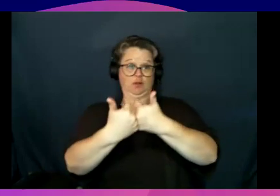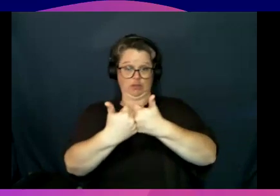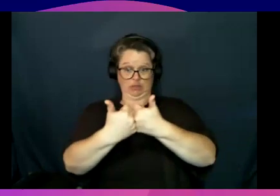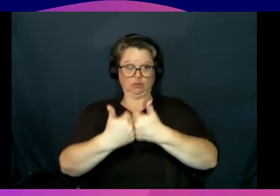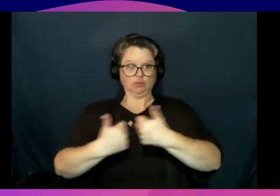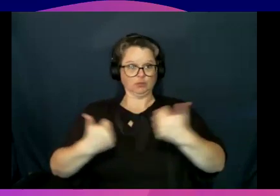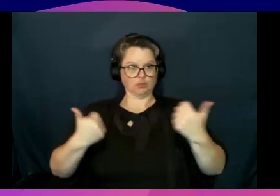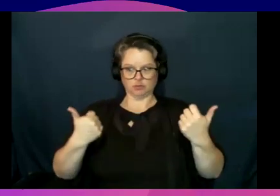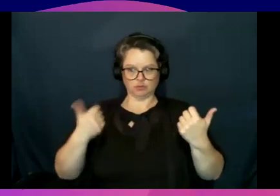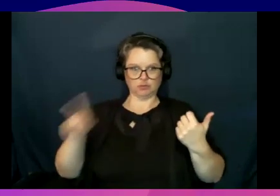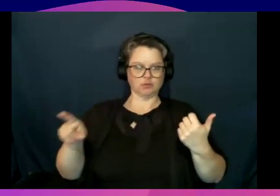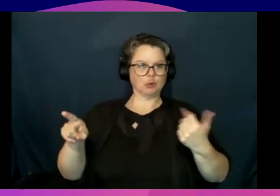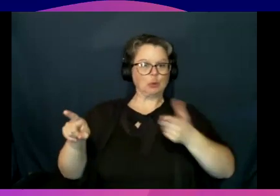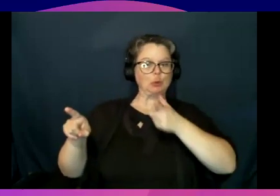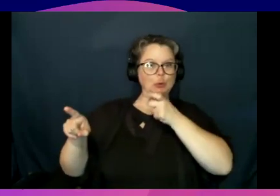B is,